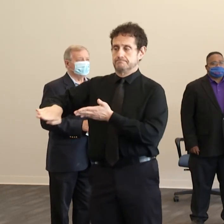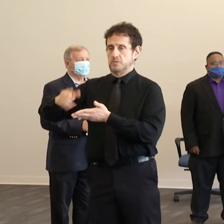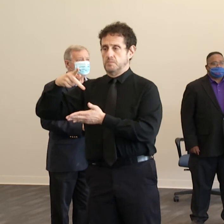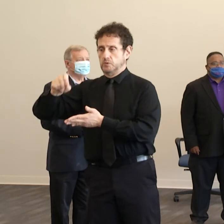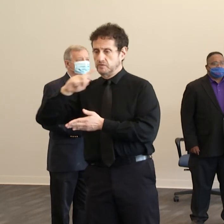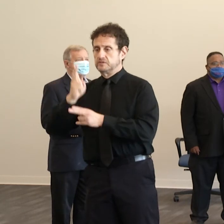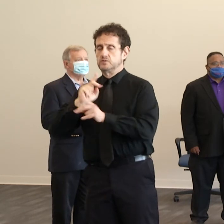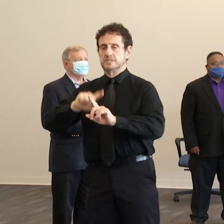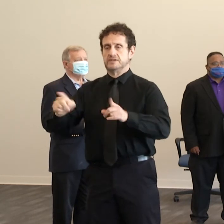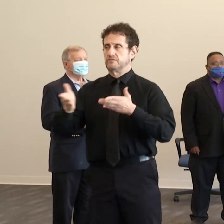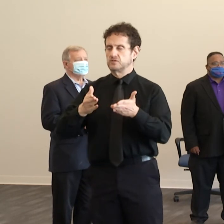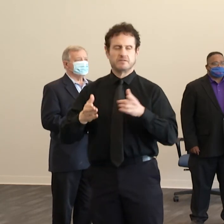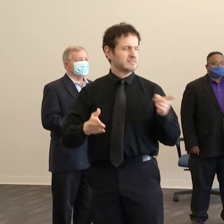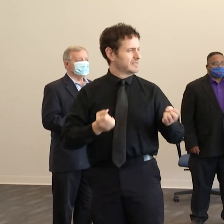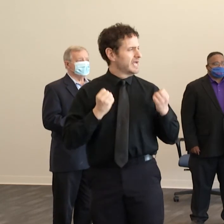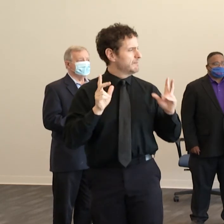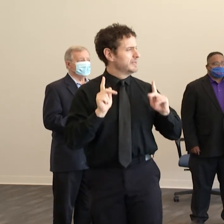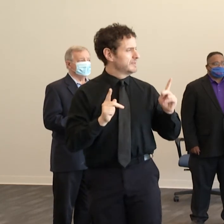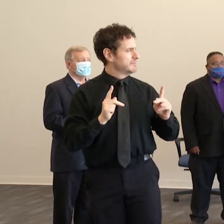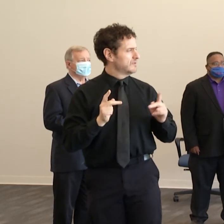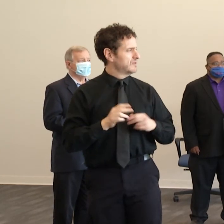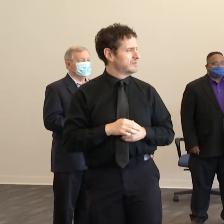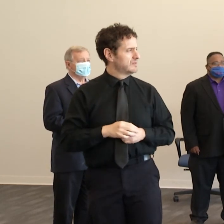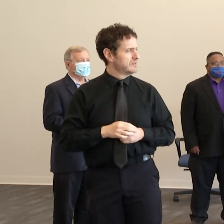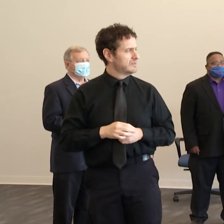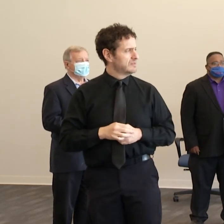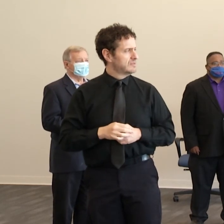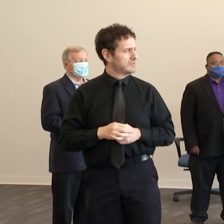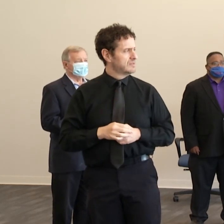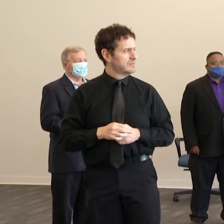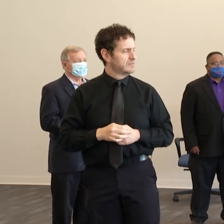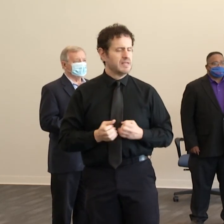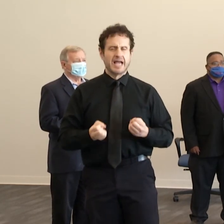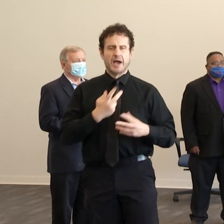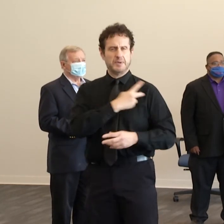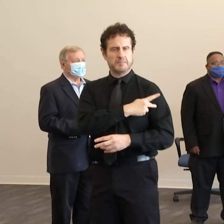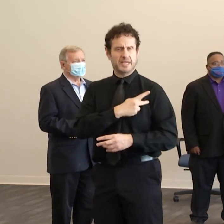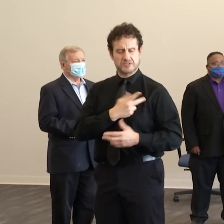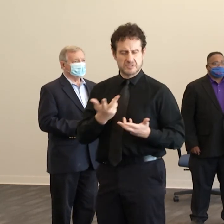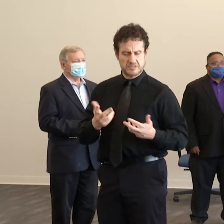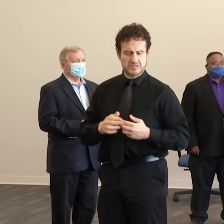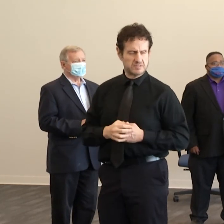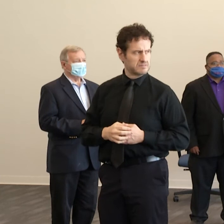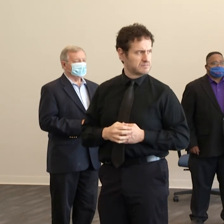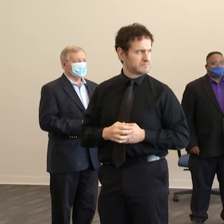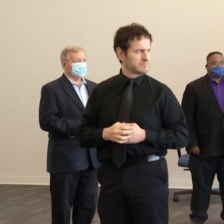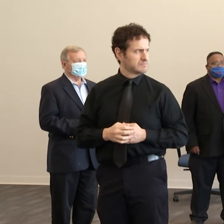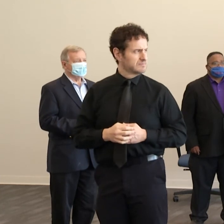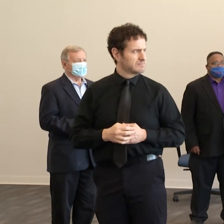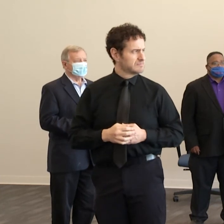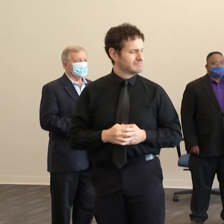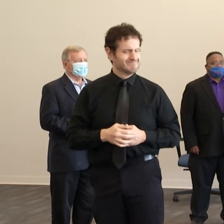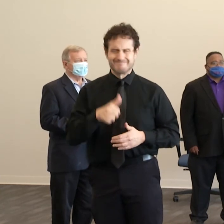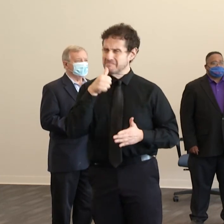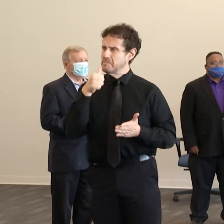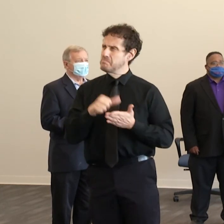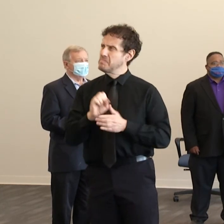think she was asking for a number. 20. Yeah, so. And how many patients is that? So mailing